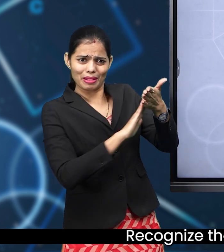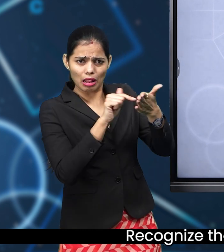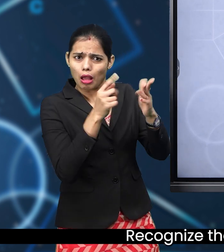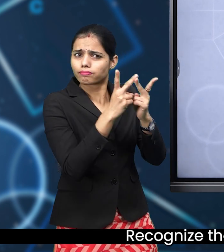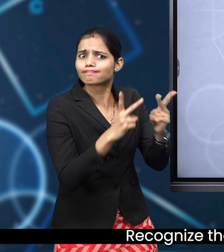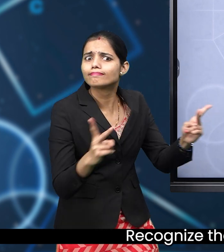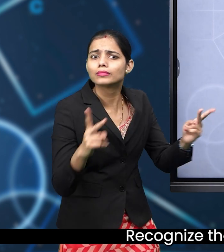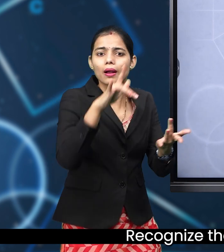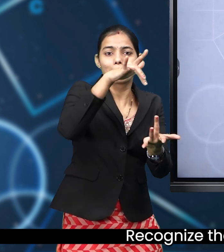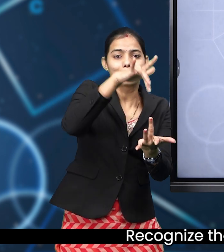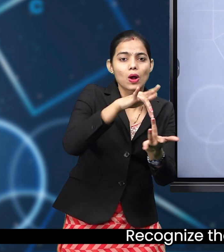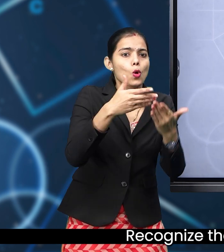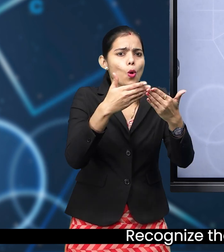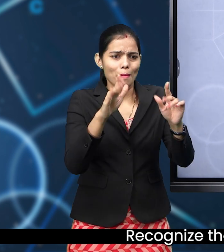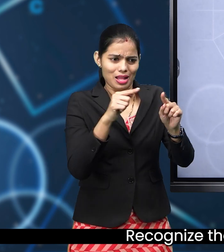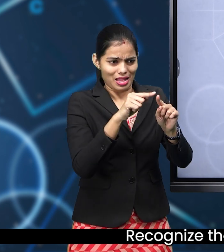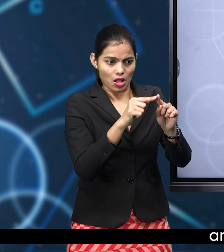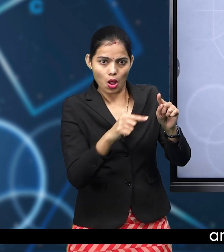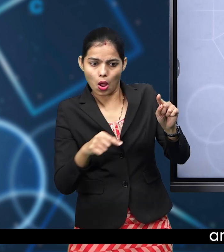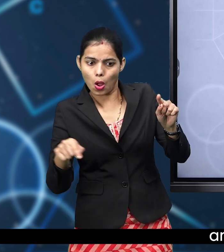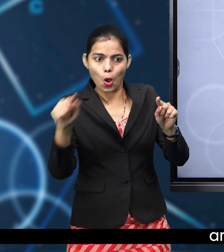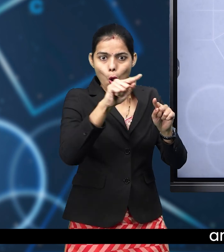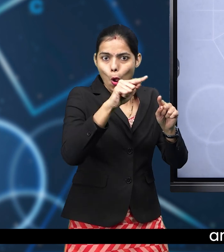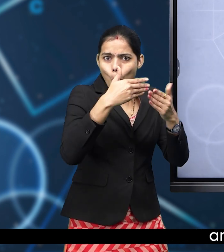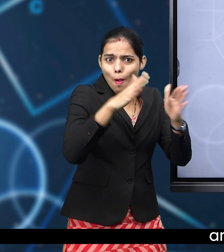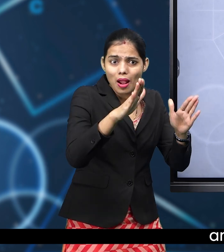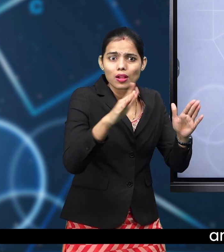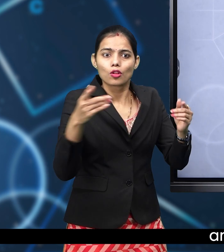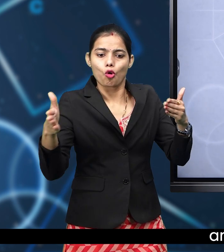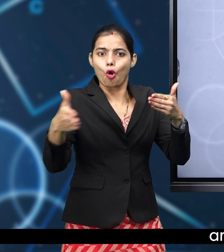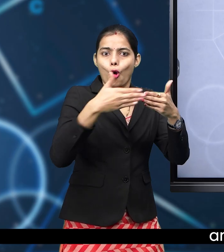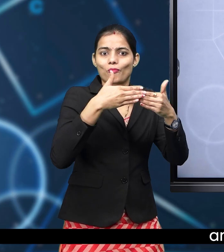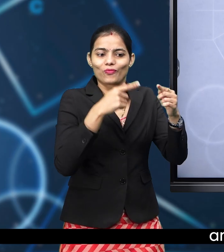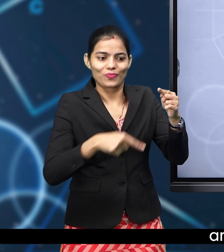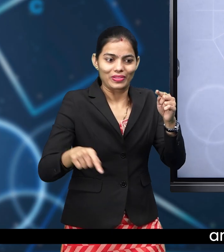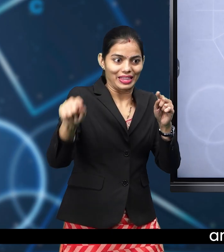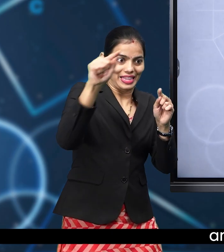Recognize the differences between open and closed curves.